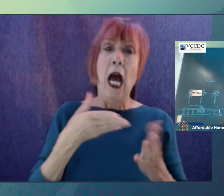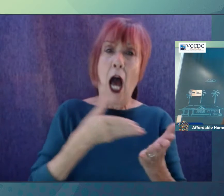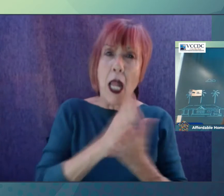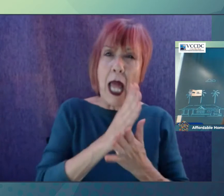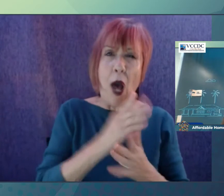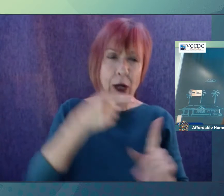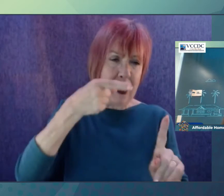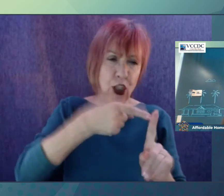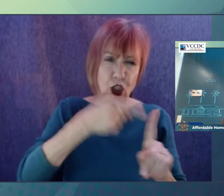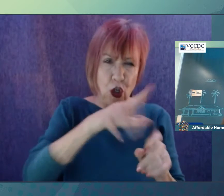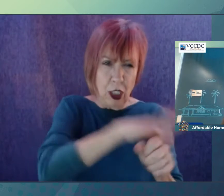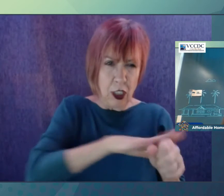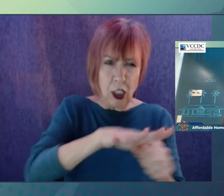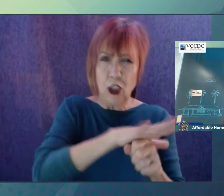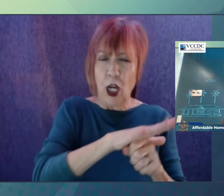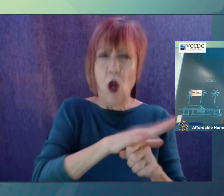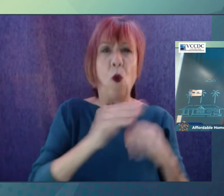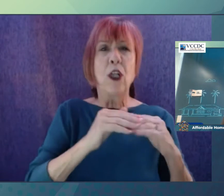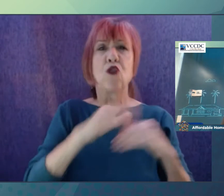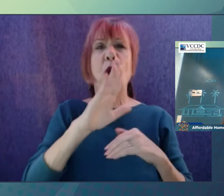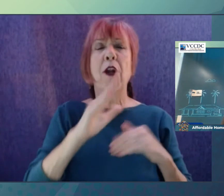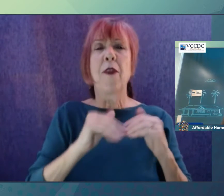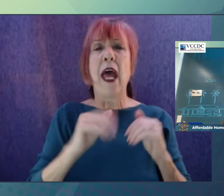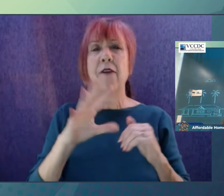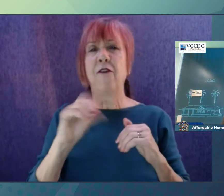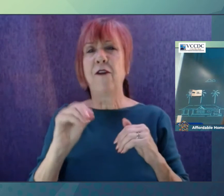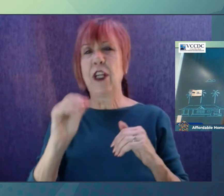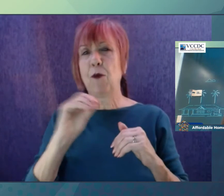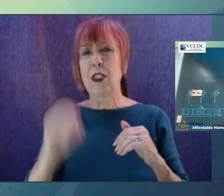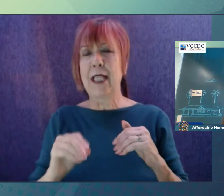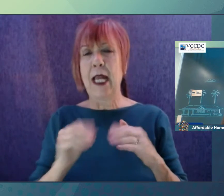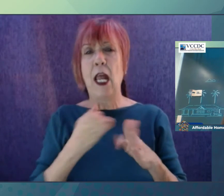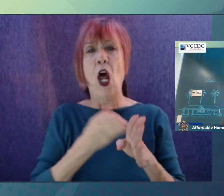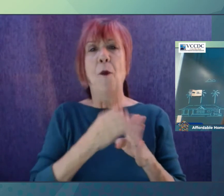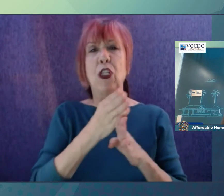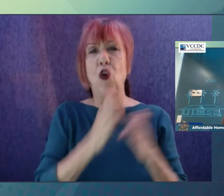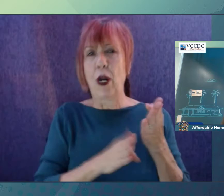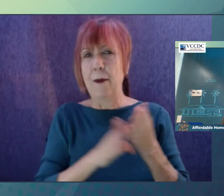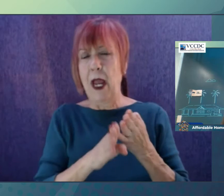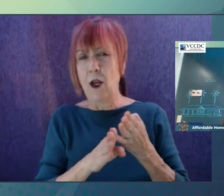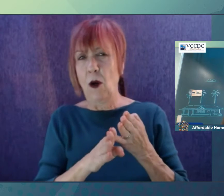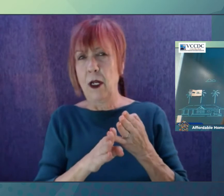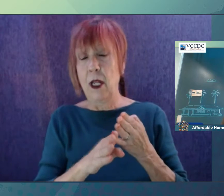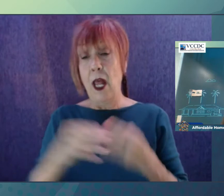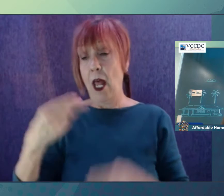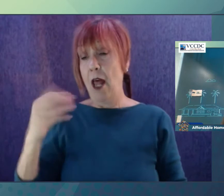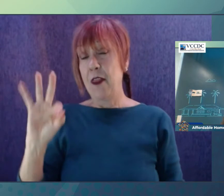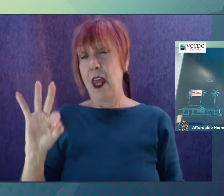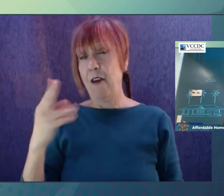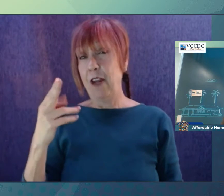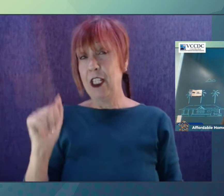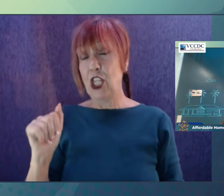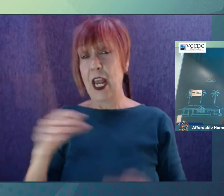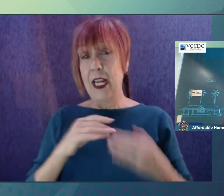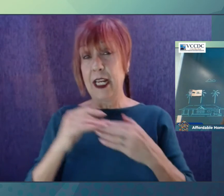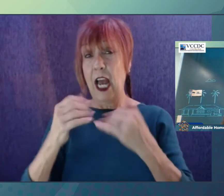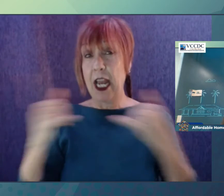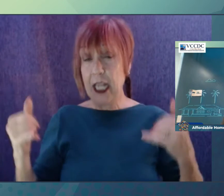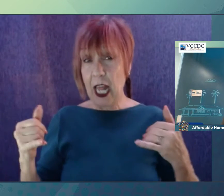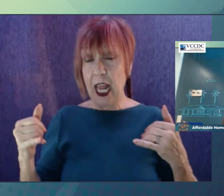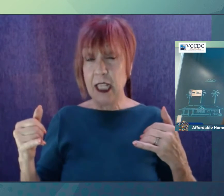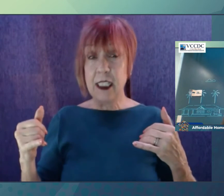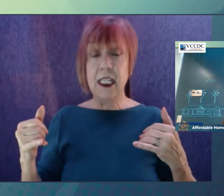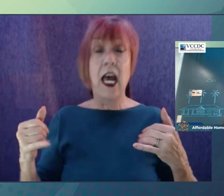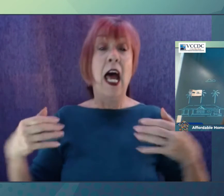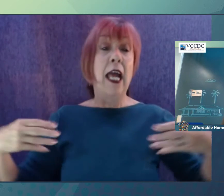a greater of 50% majority minority. The FHA guidelines and maximum interested third-party contributions,